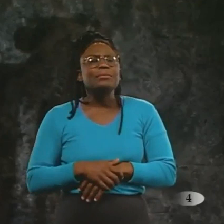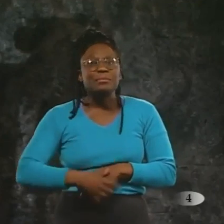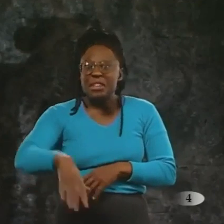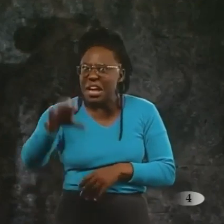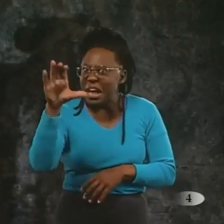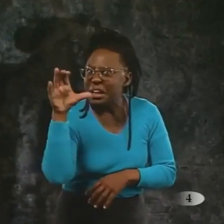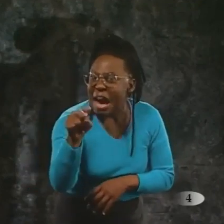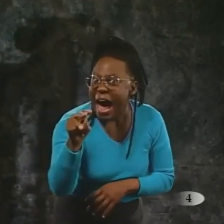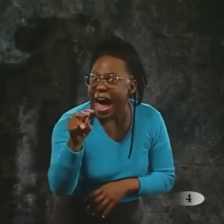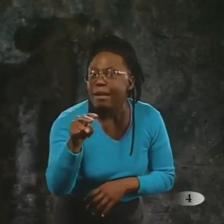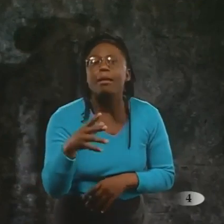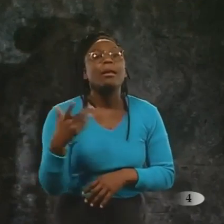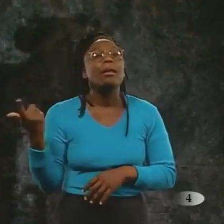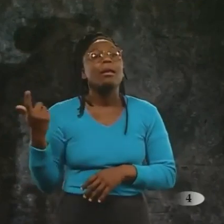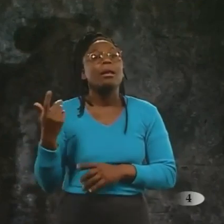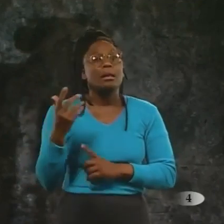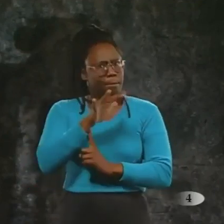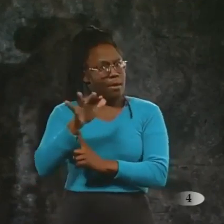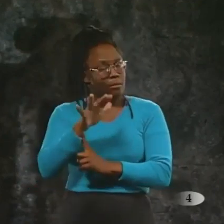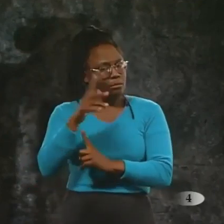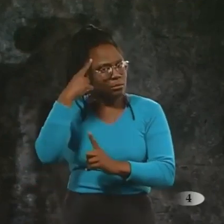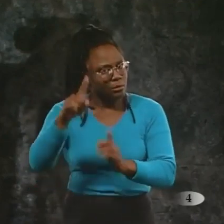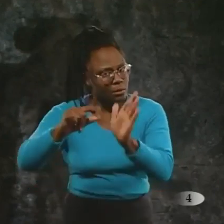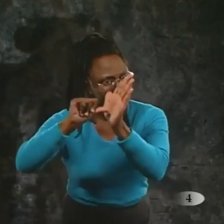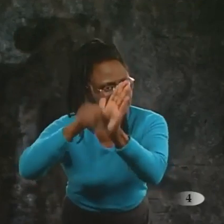can fingerspell best, or can.